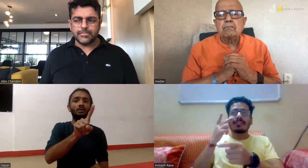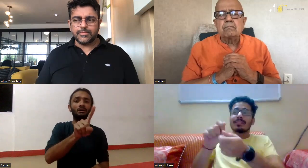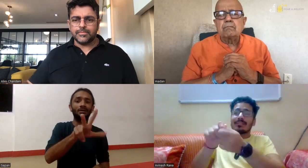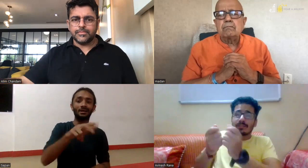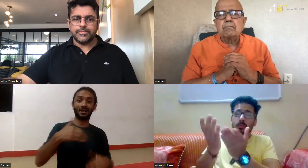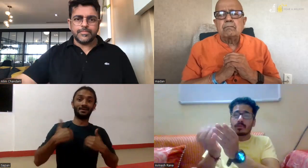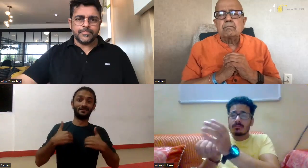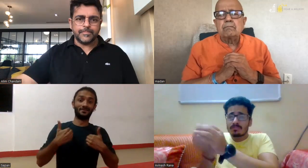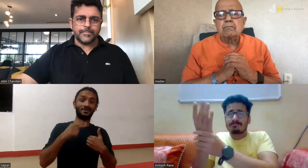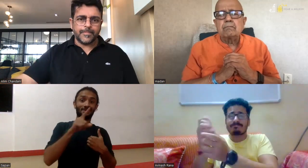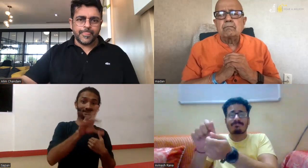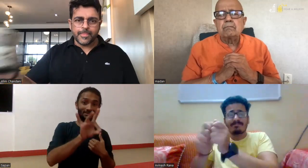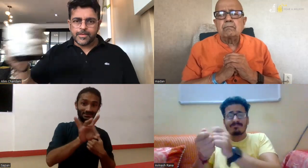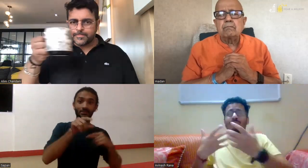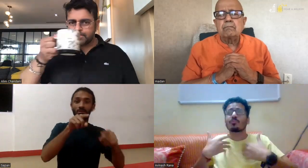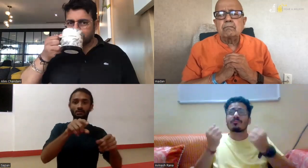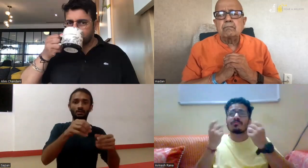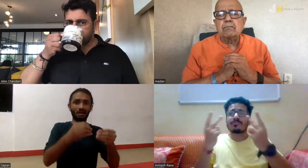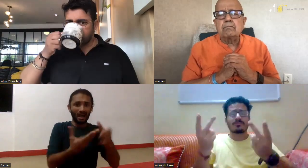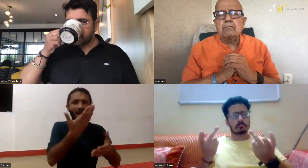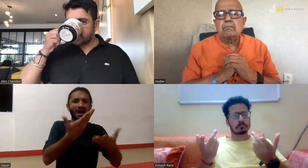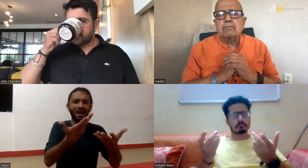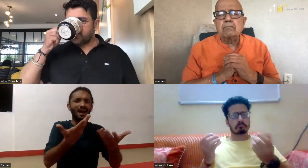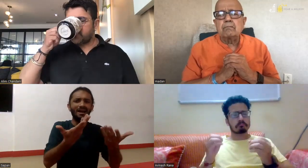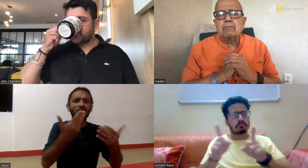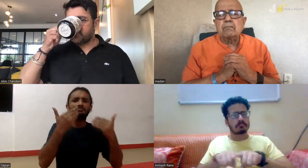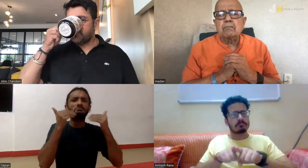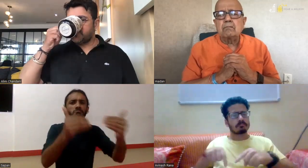Okay, great.